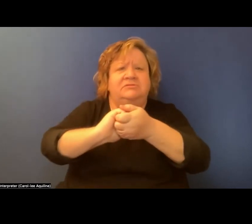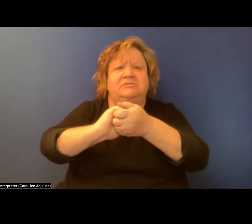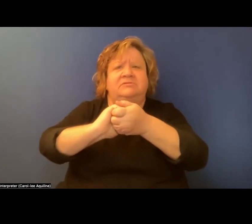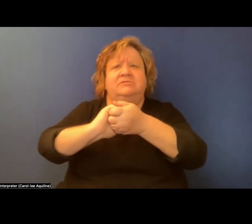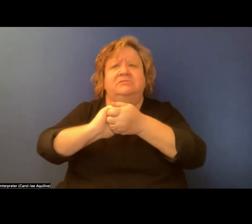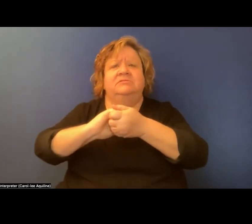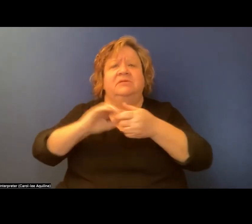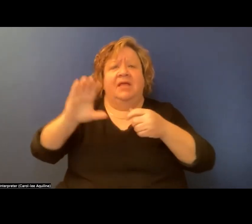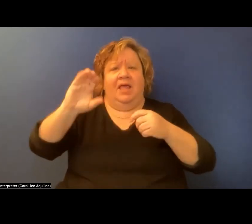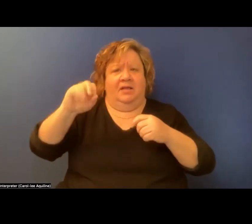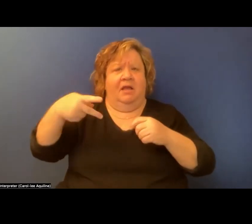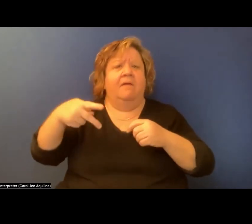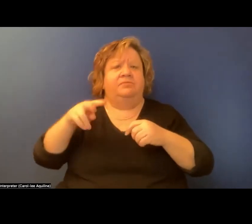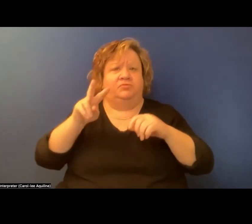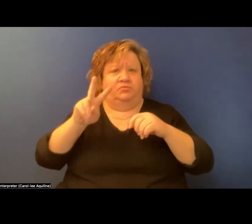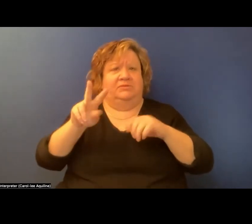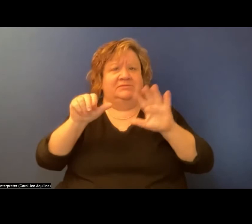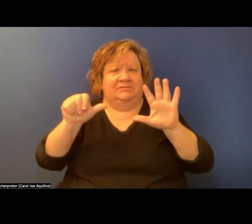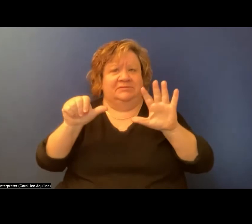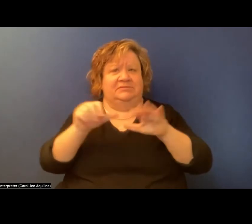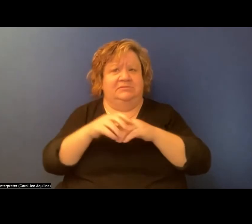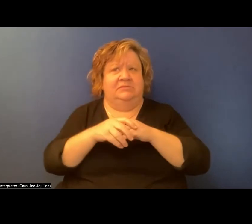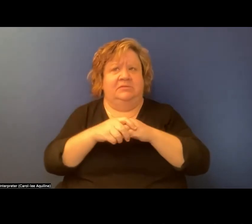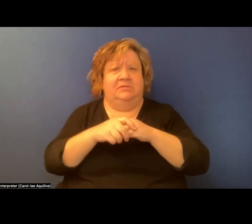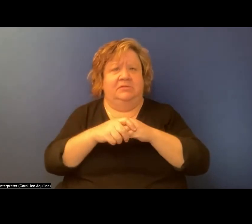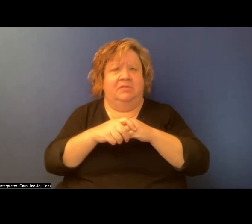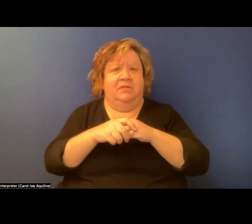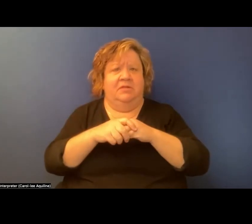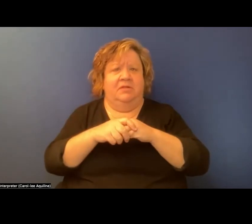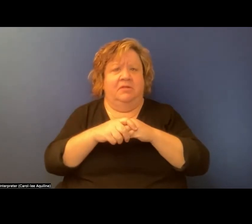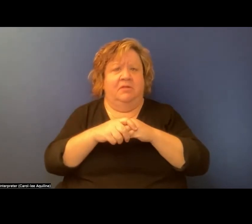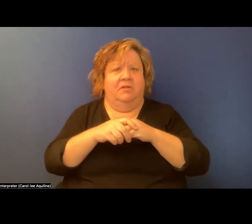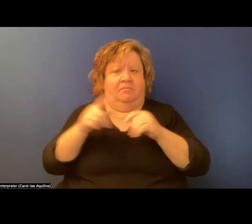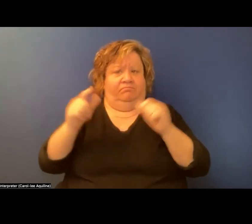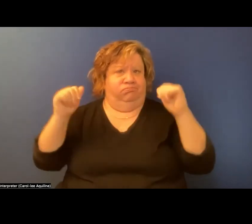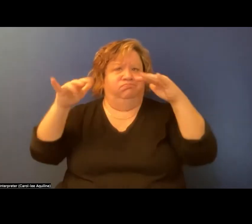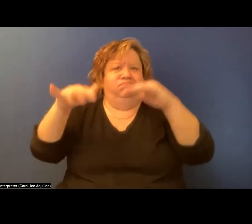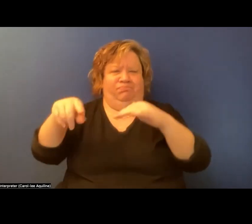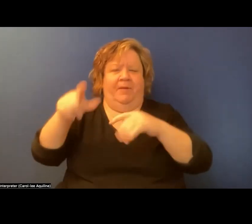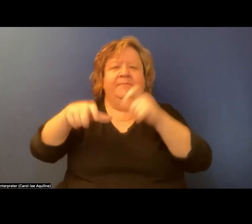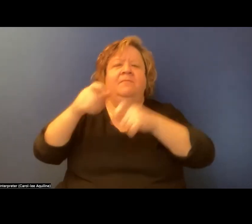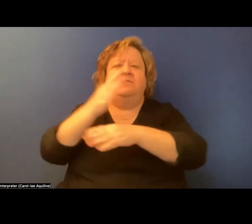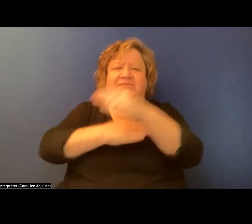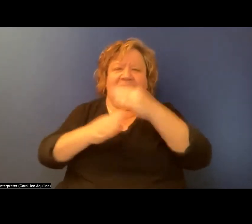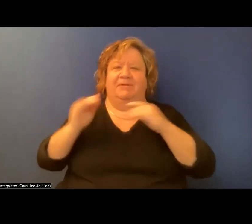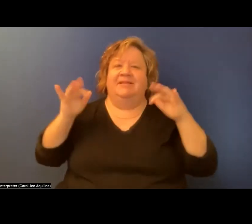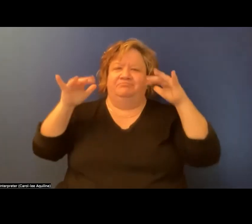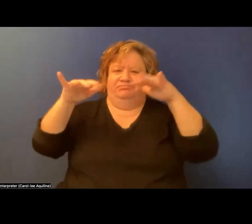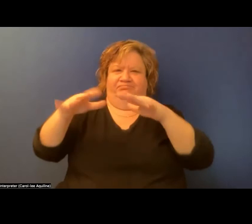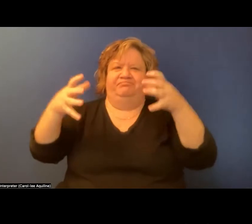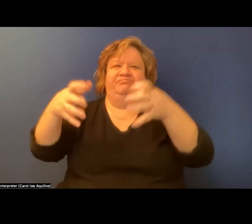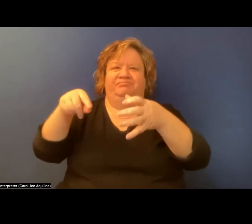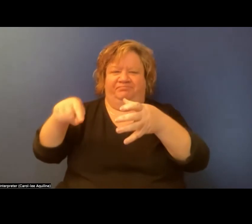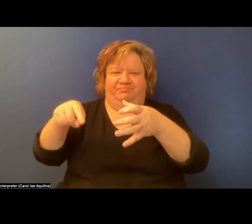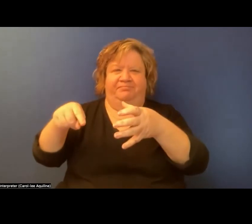that from earlier COPs, I think from many, many years ago, we had people with disabilities from different